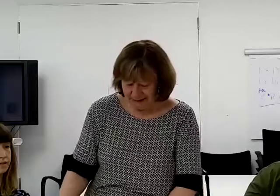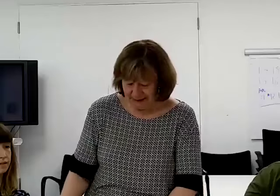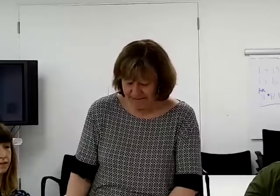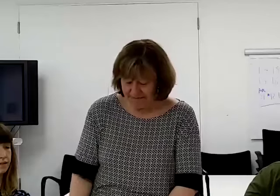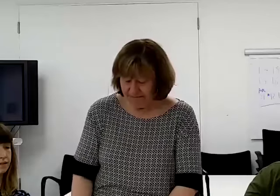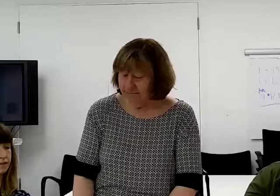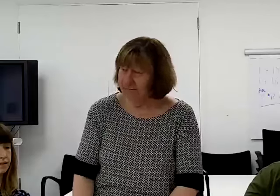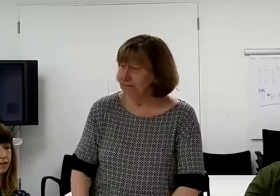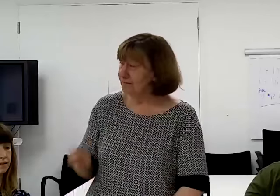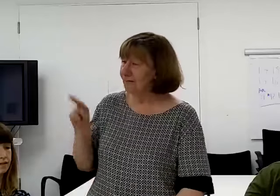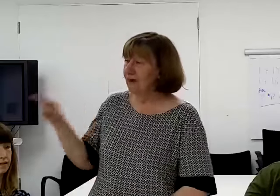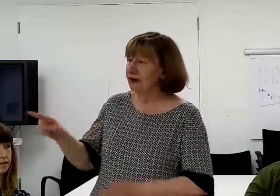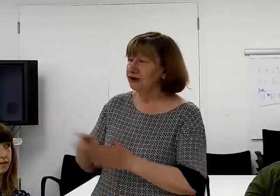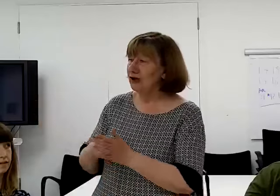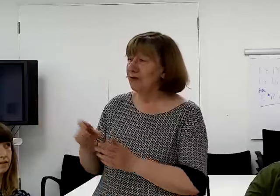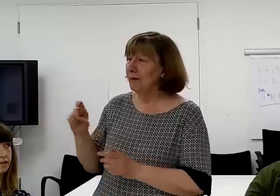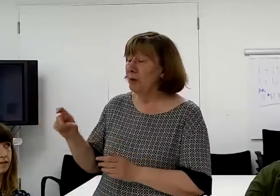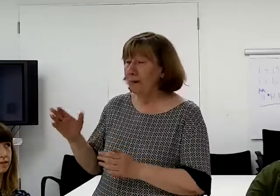I've got rights.